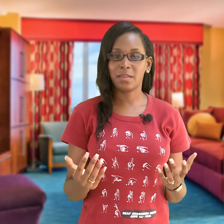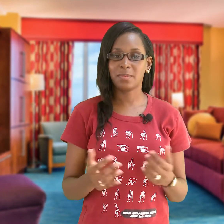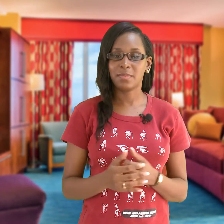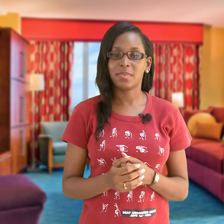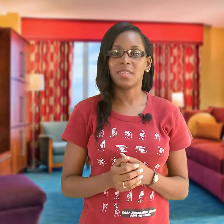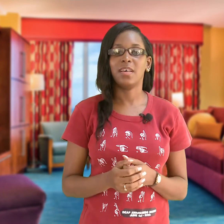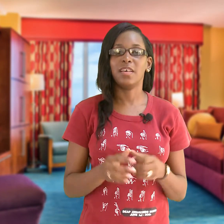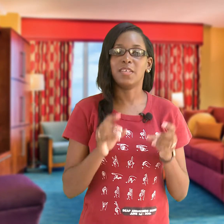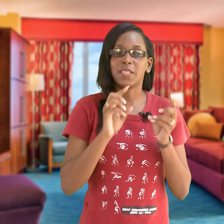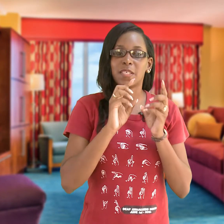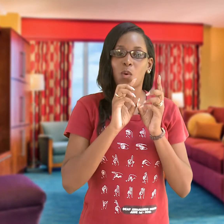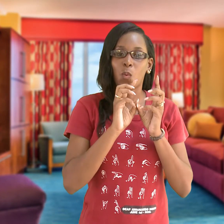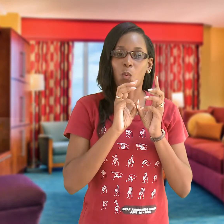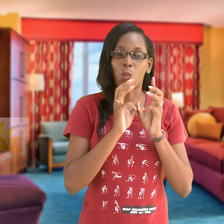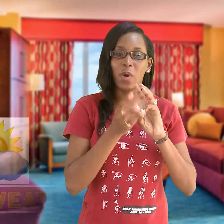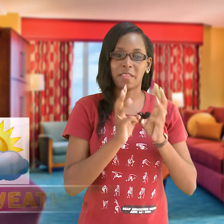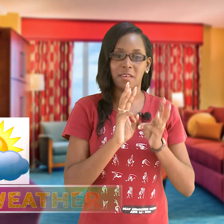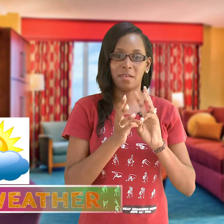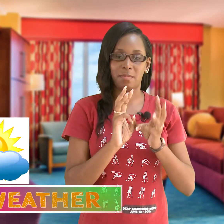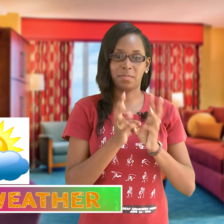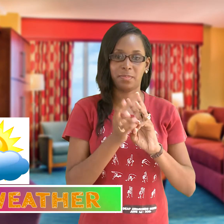sign is weather.